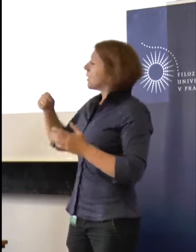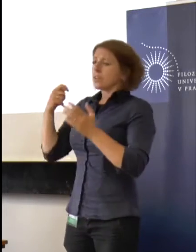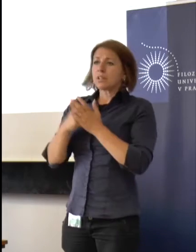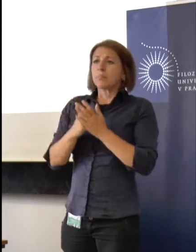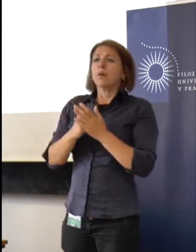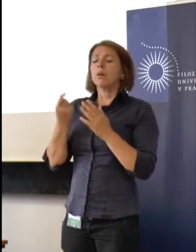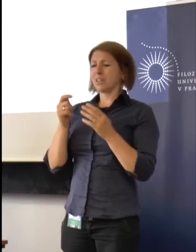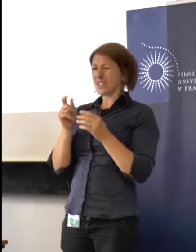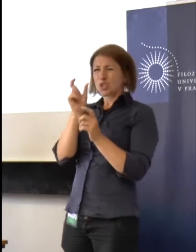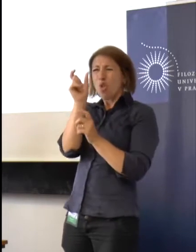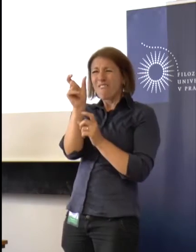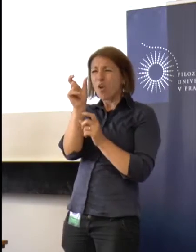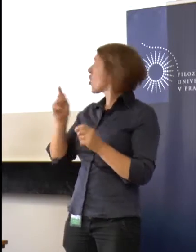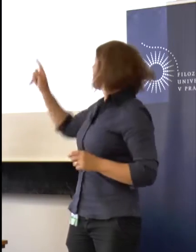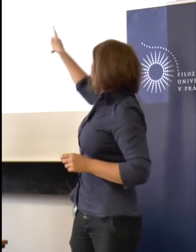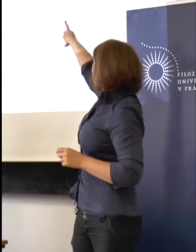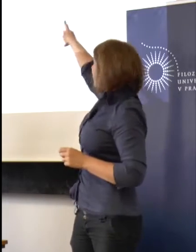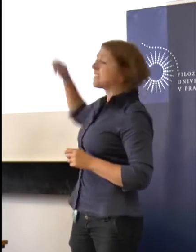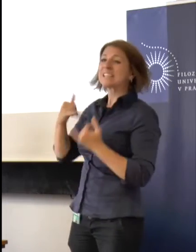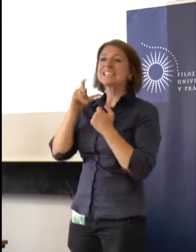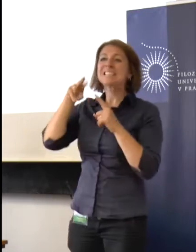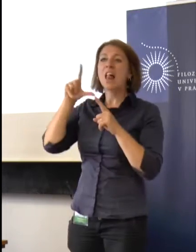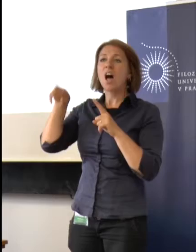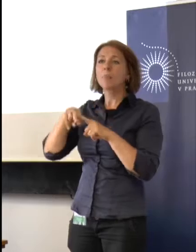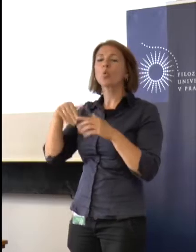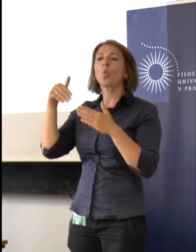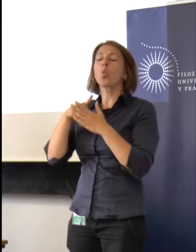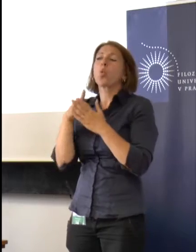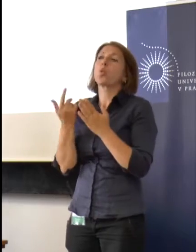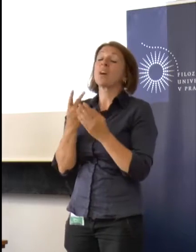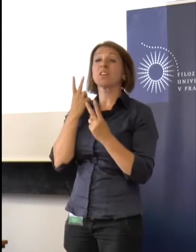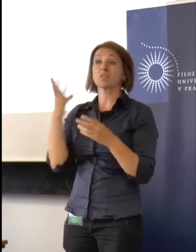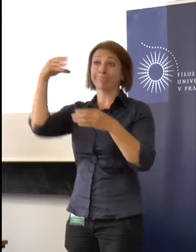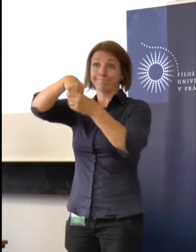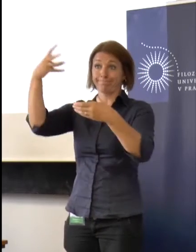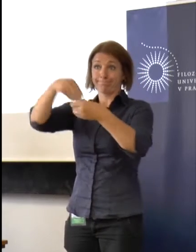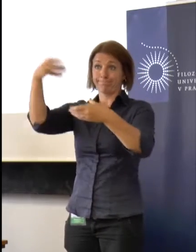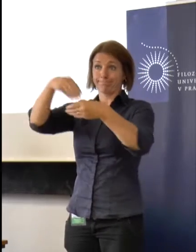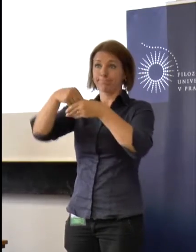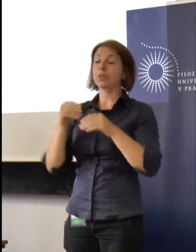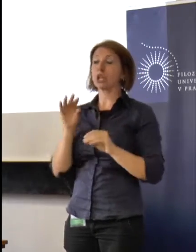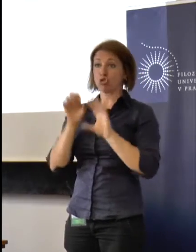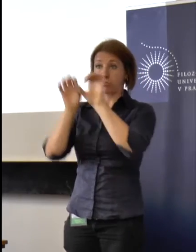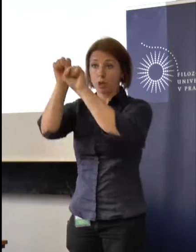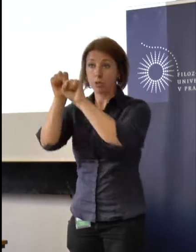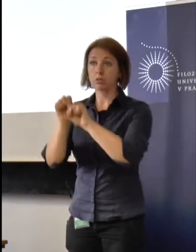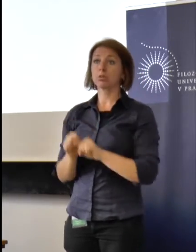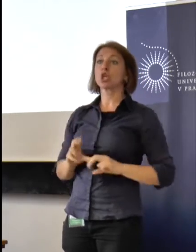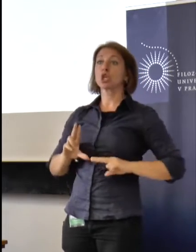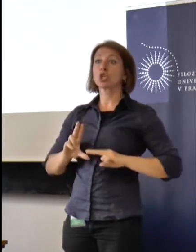Italians do not know the difference between a Treppe and a Leiter. So no Italian would go outside and take